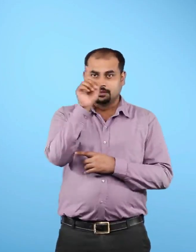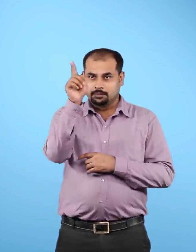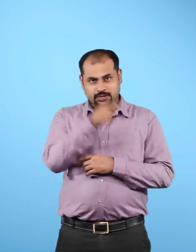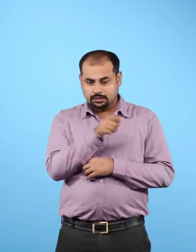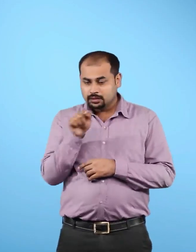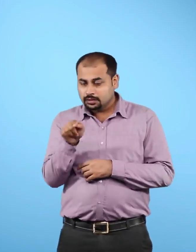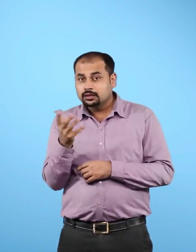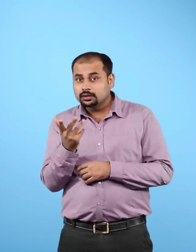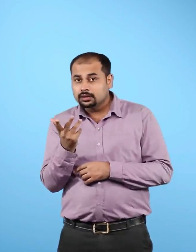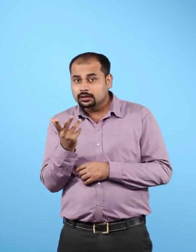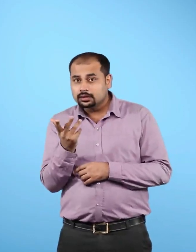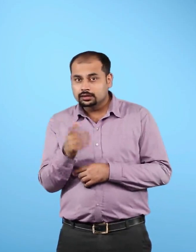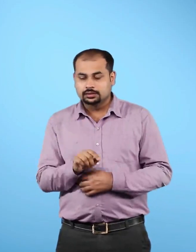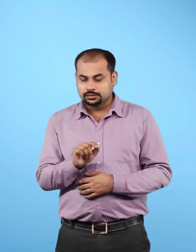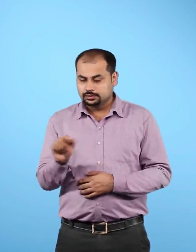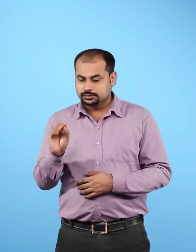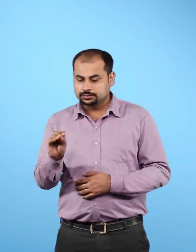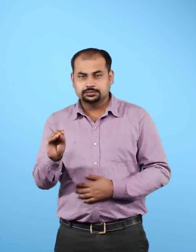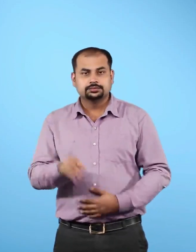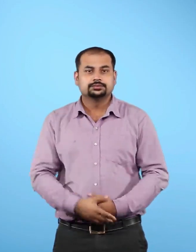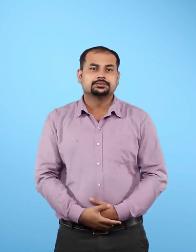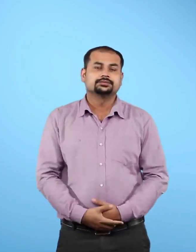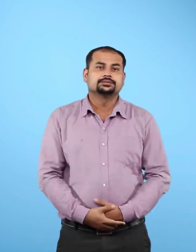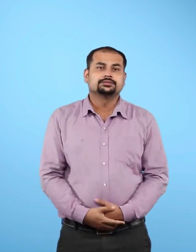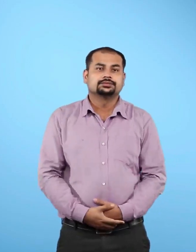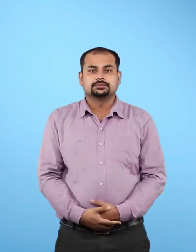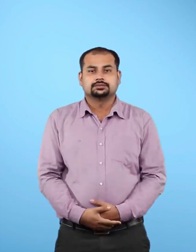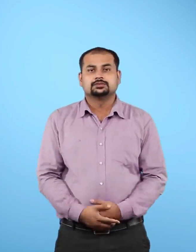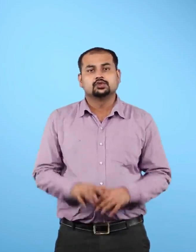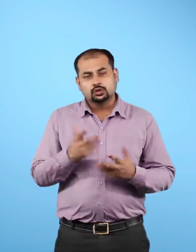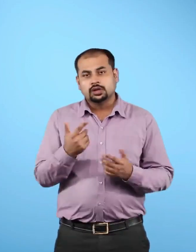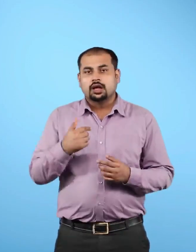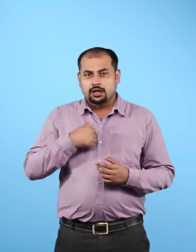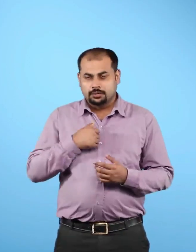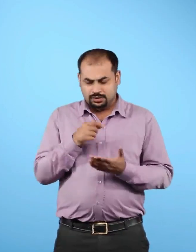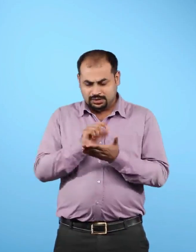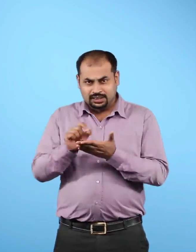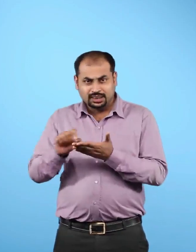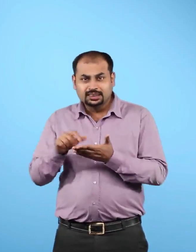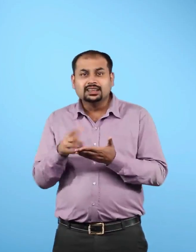15 by dash. Can we also write it as